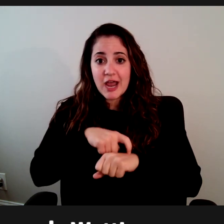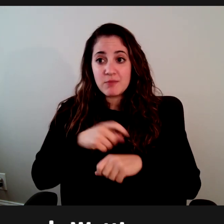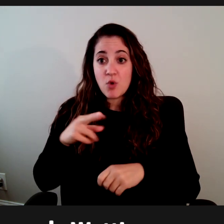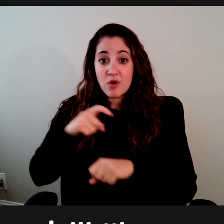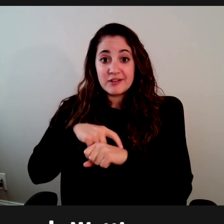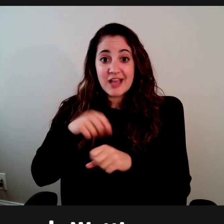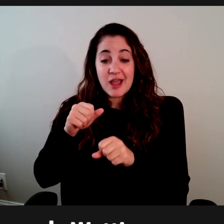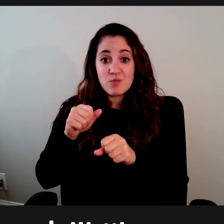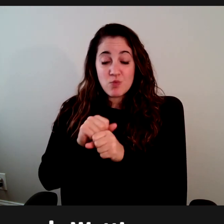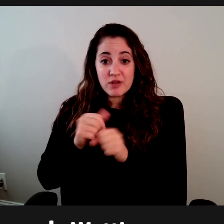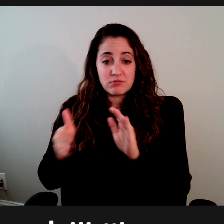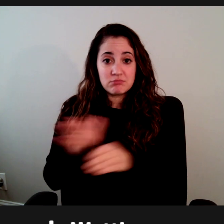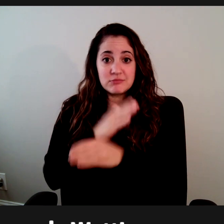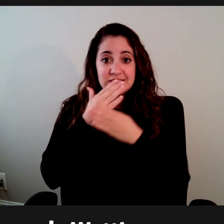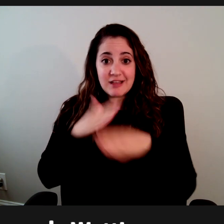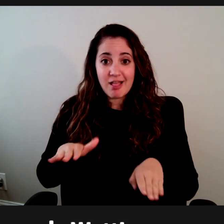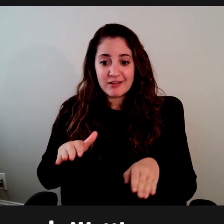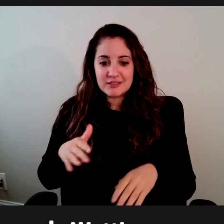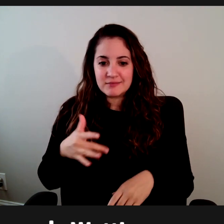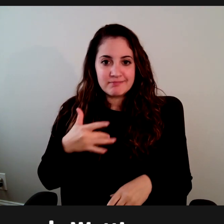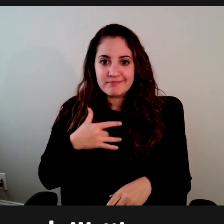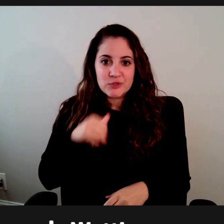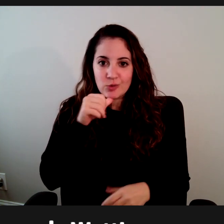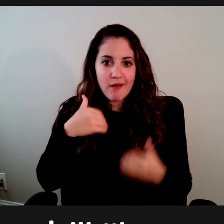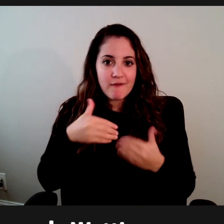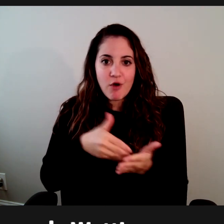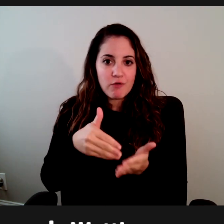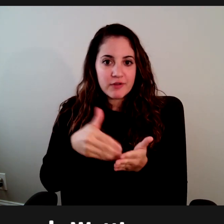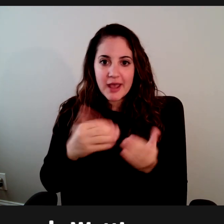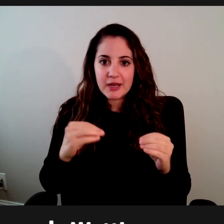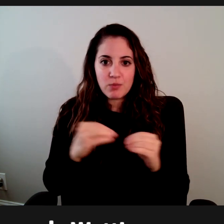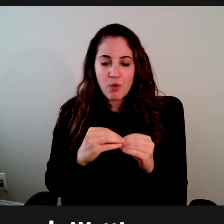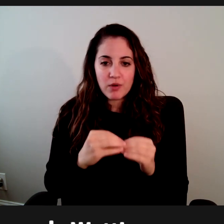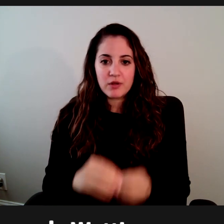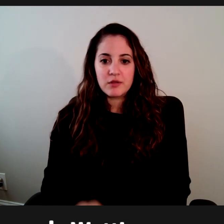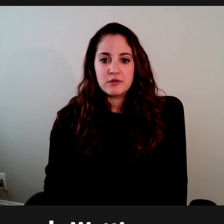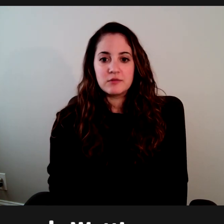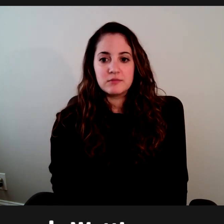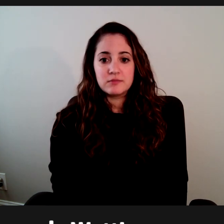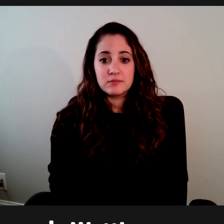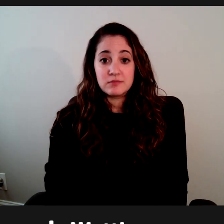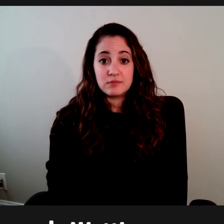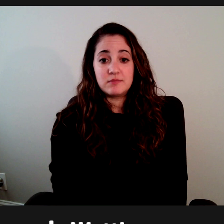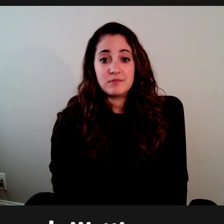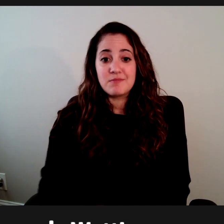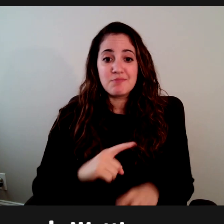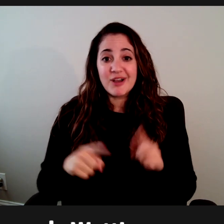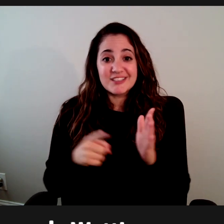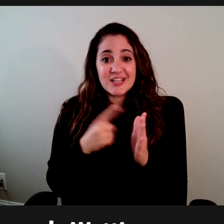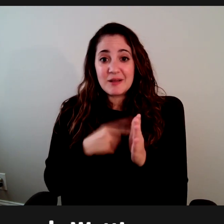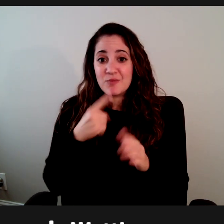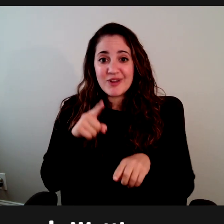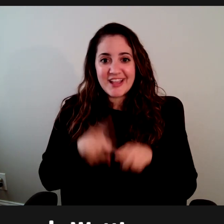with silence is an ever diminishing supply. Mm-hmm. But we don't have a lot of control